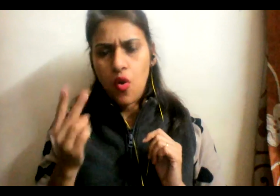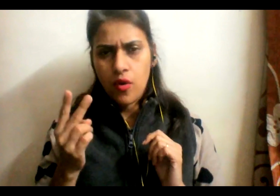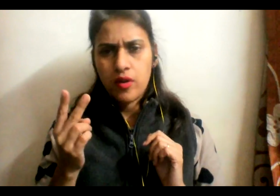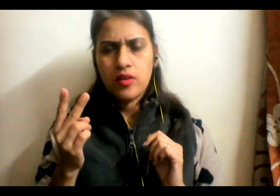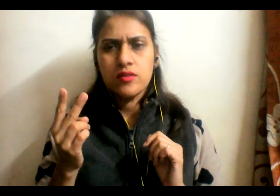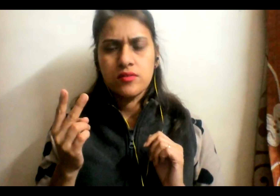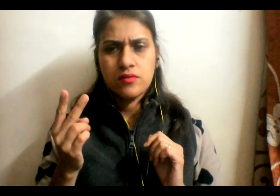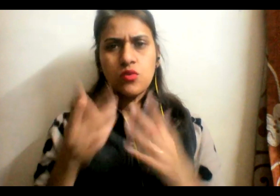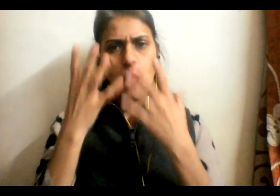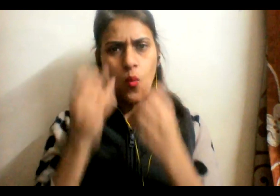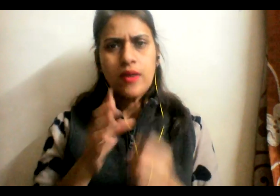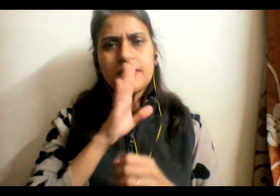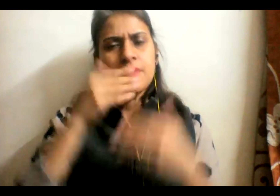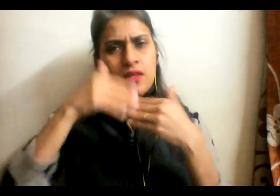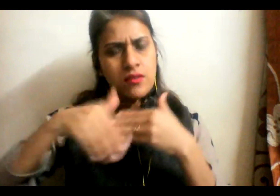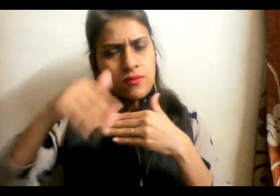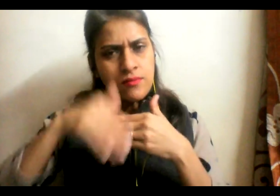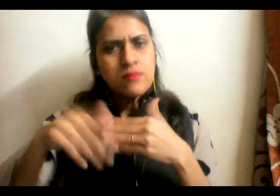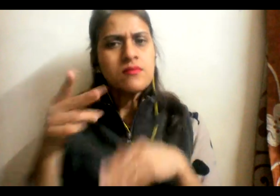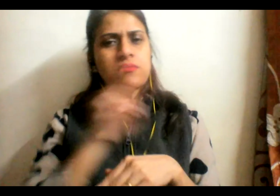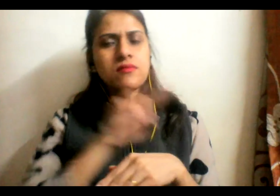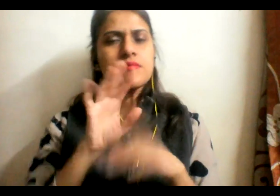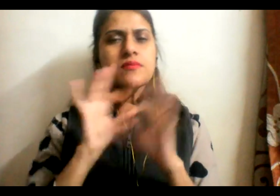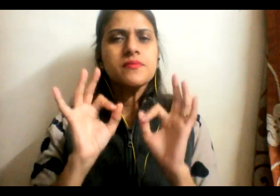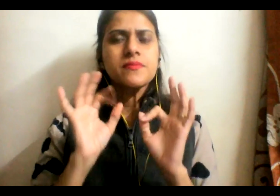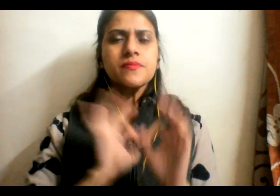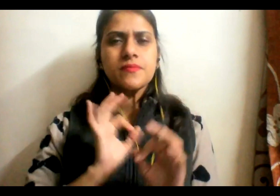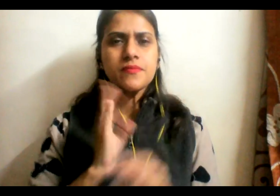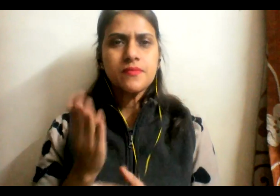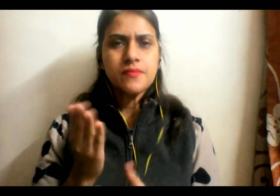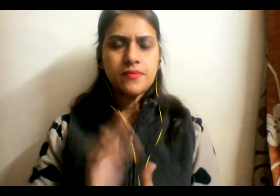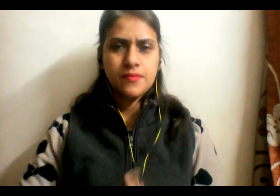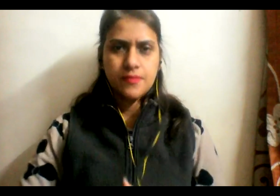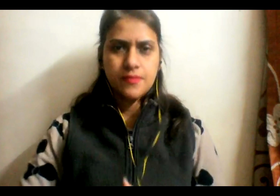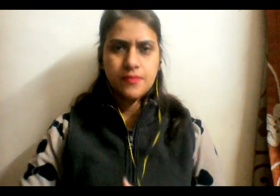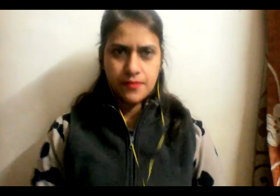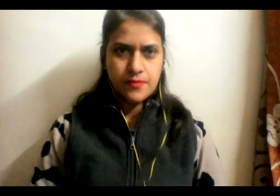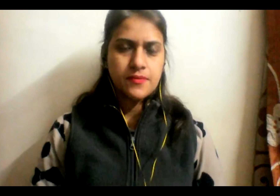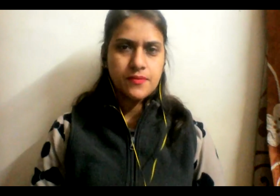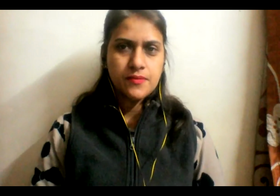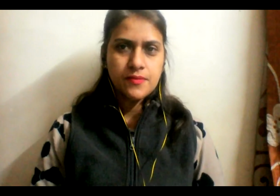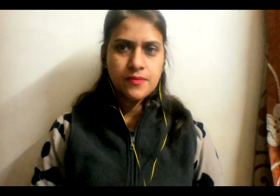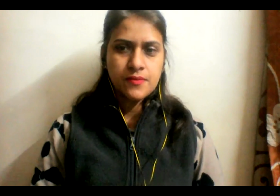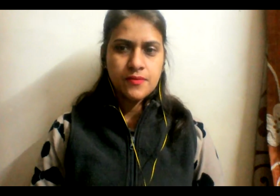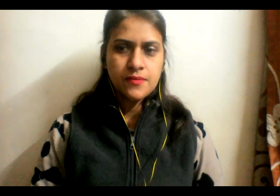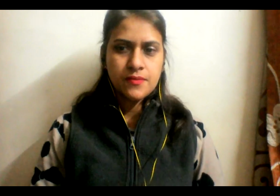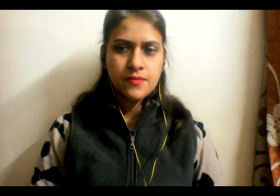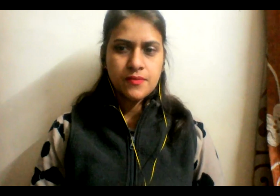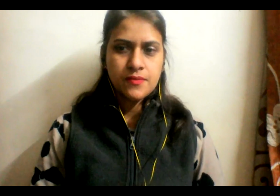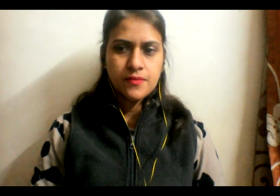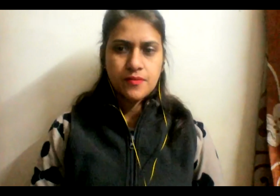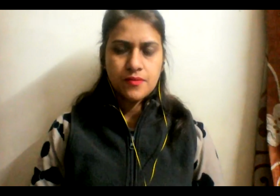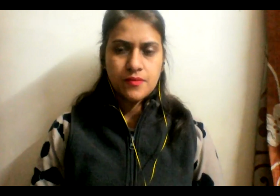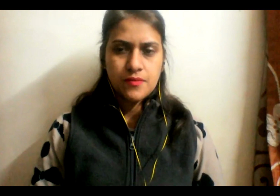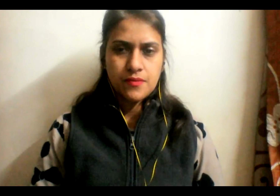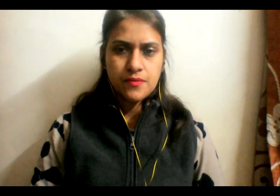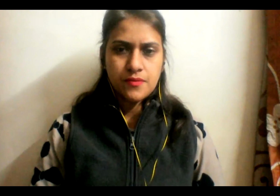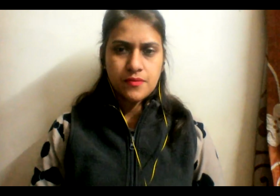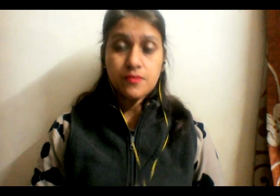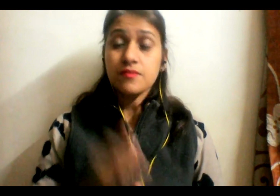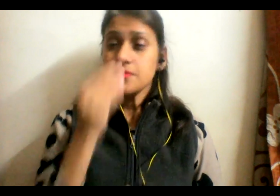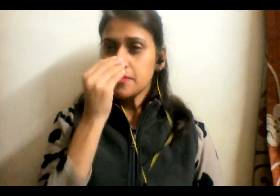continue? And Guys, if are any questions, please go